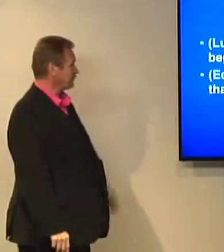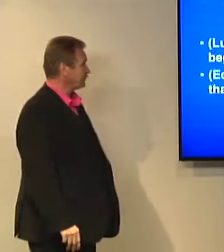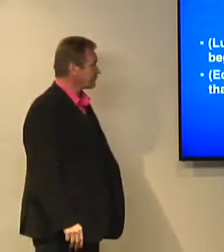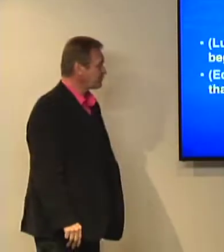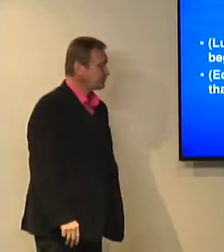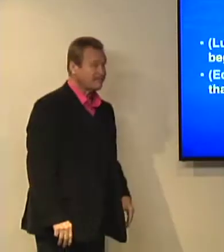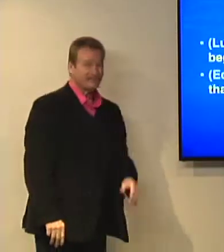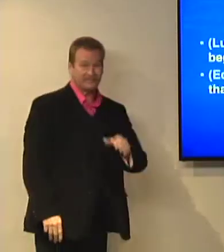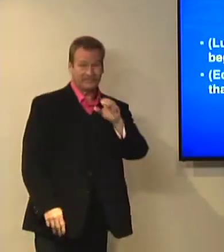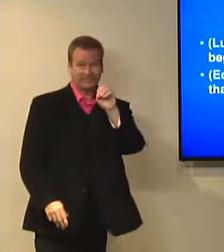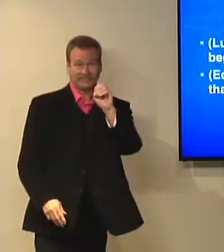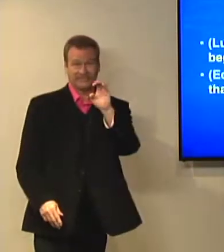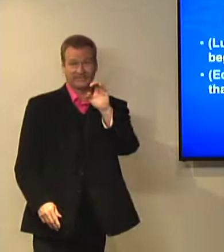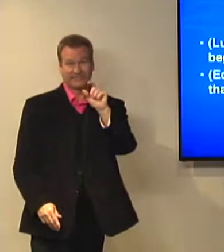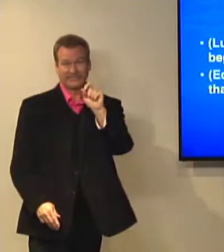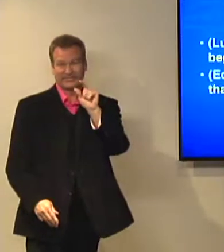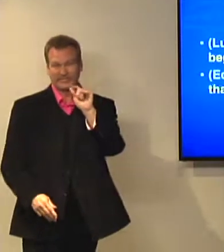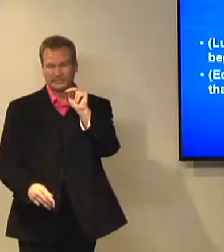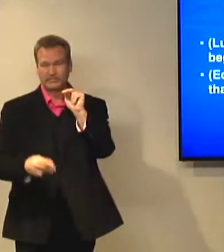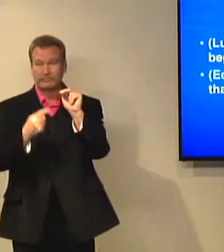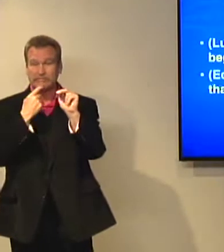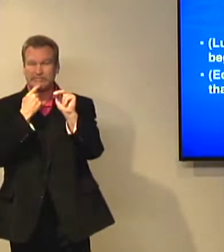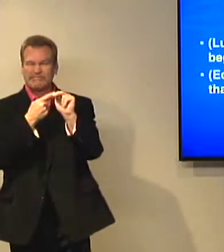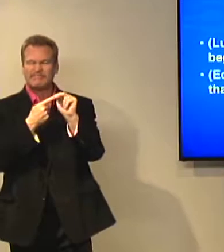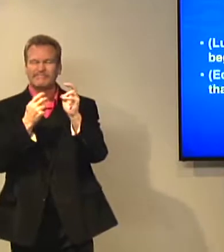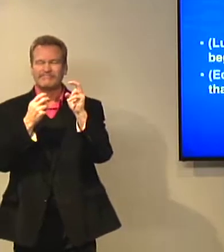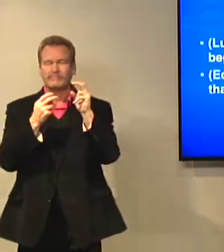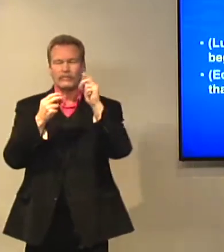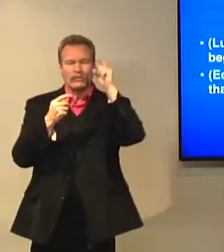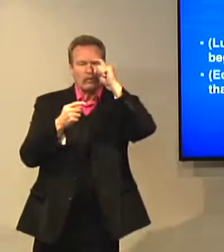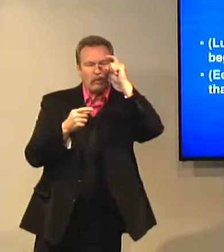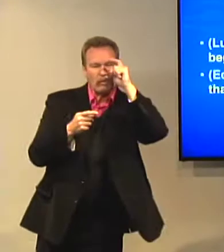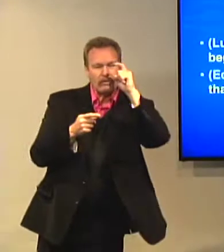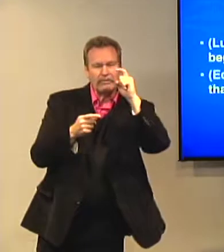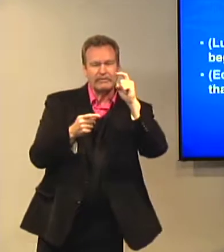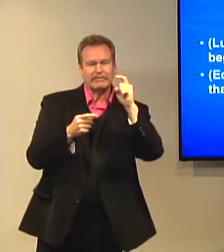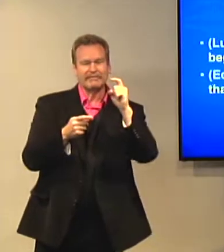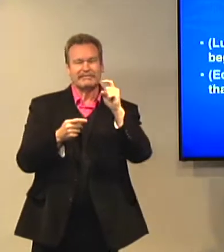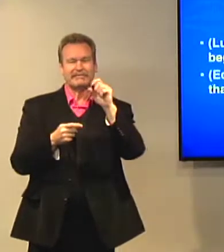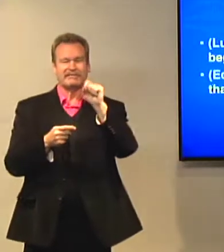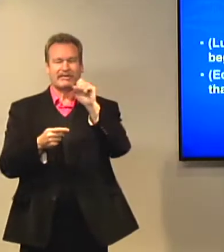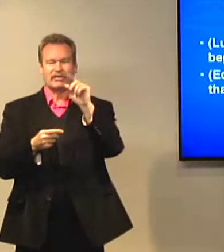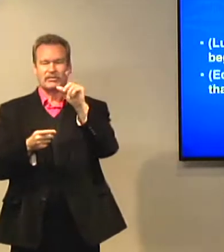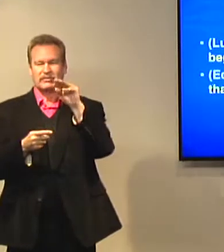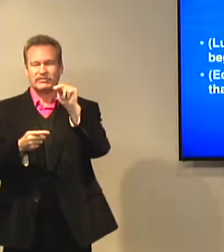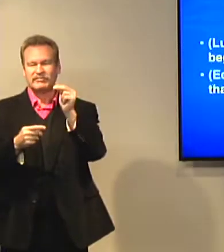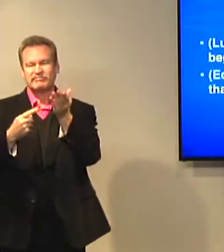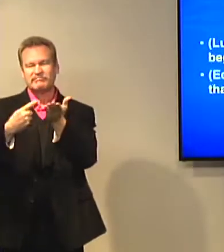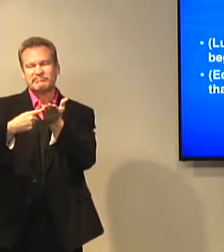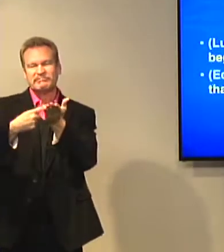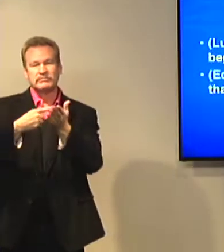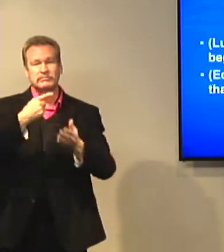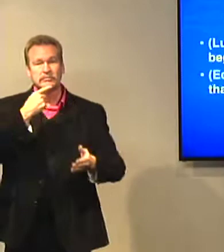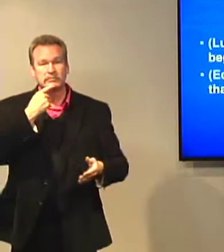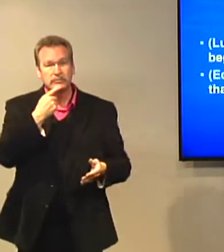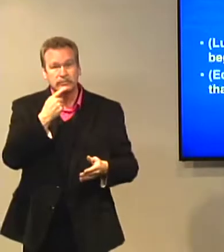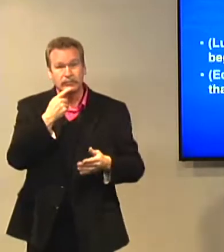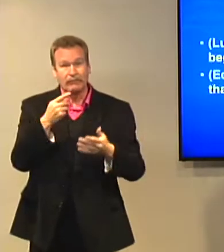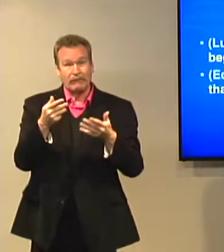that. In Ecclesiastes, there's a verse that says, it's talking